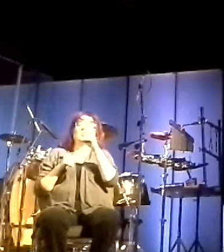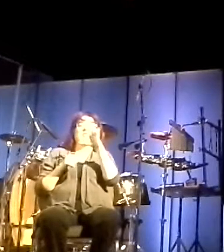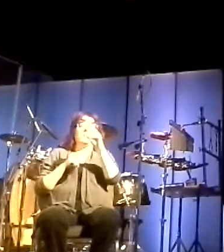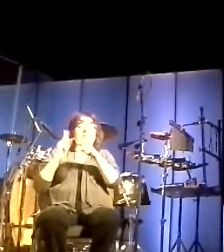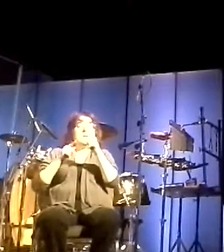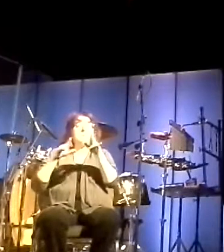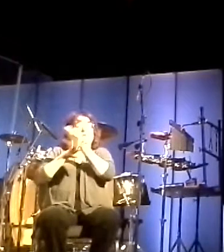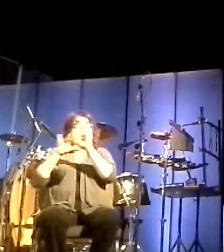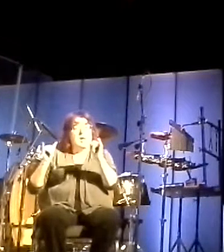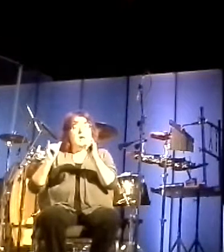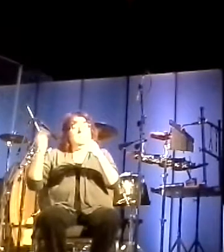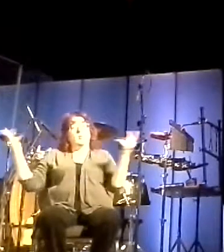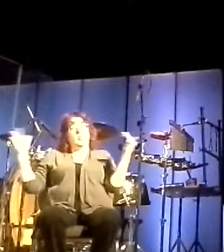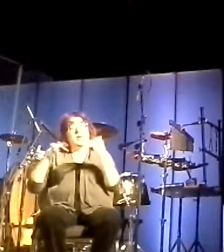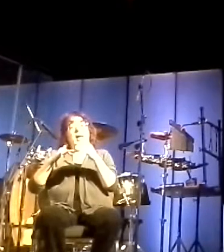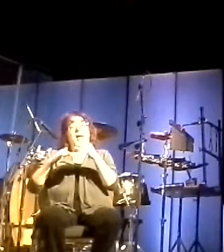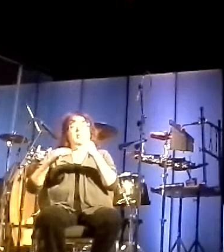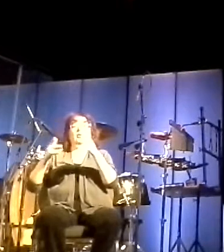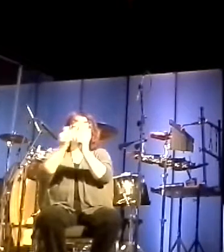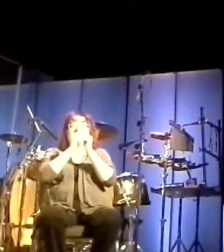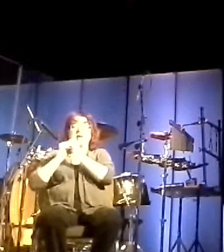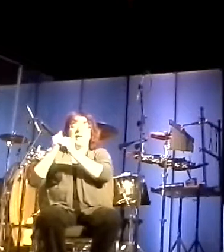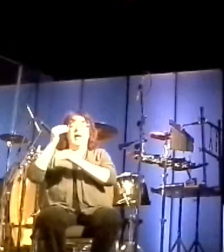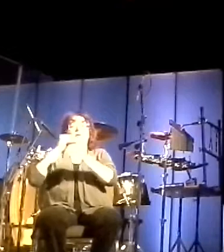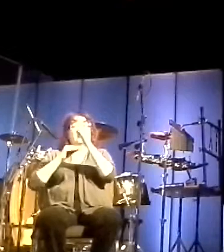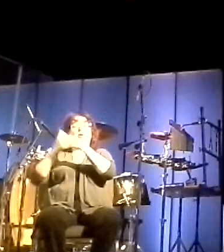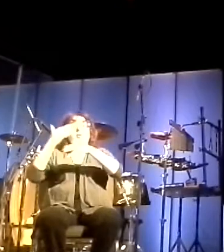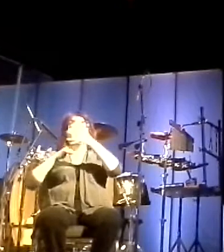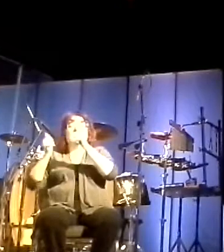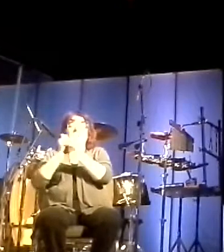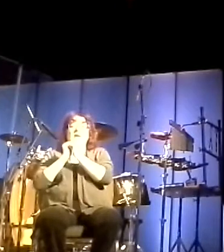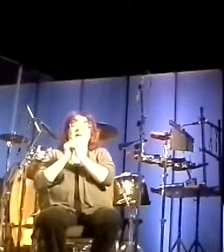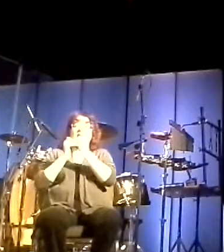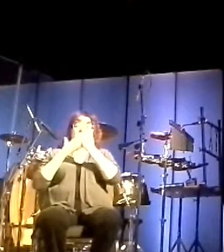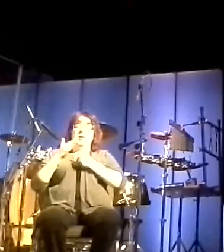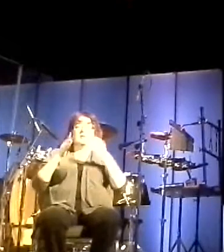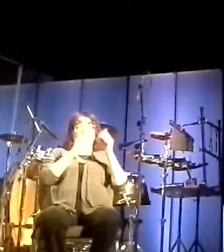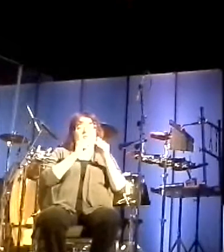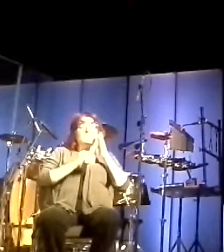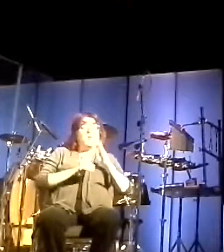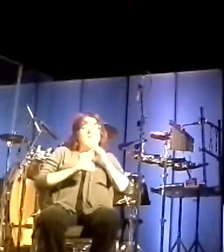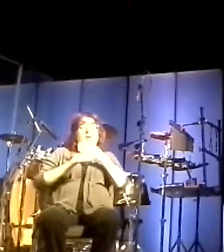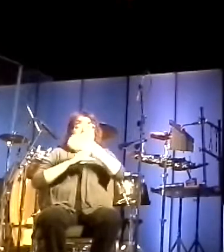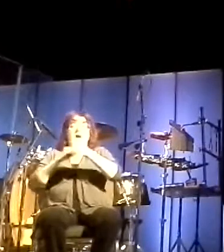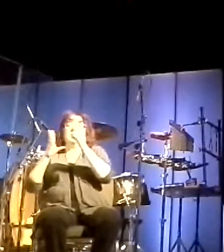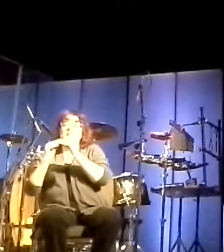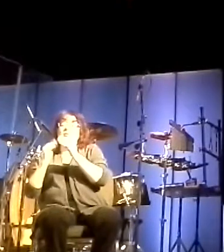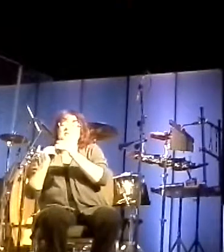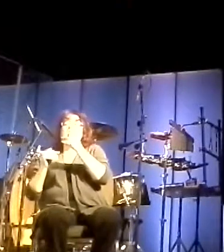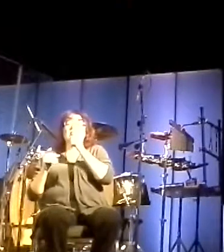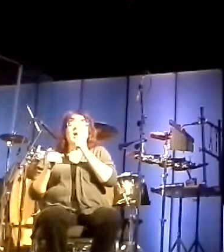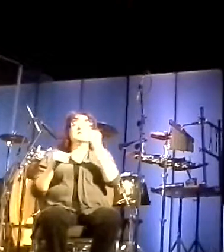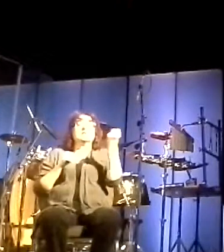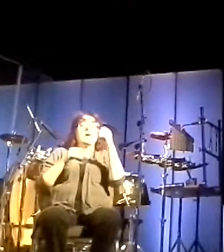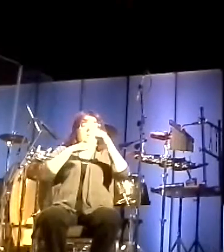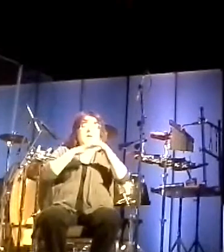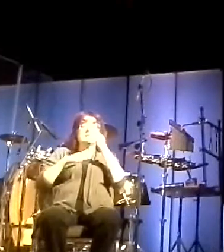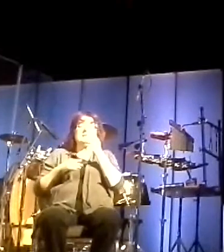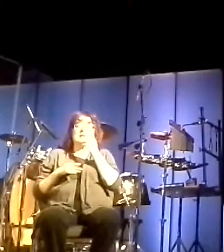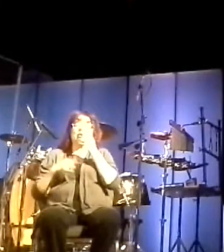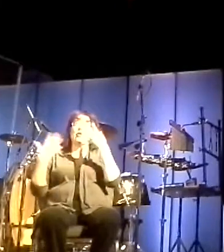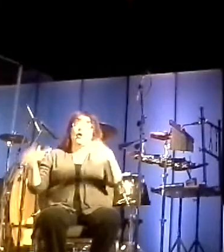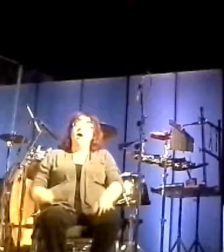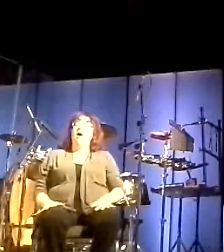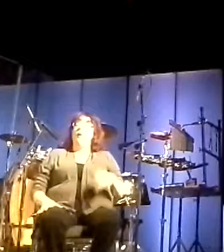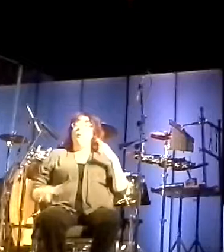time to gather on our campus, to be together, to have community together, before service for breakfast, after service for lunch, Saturday nights for dinner. It's